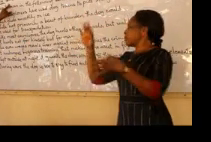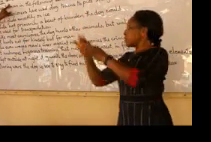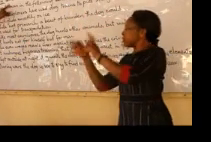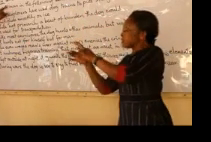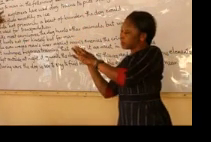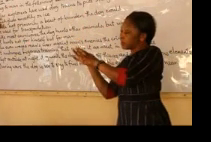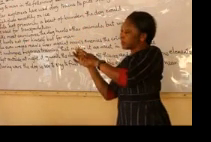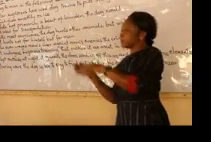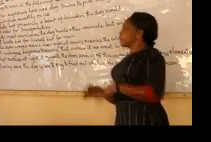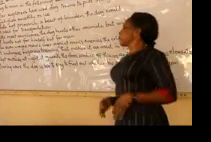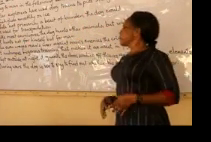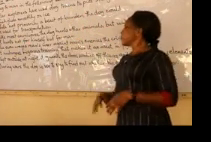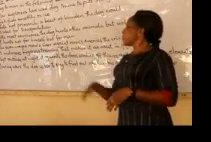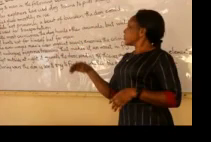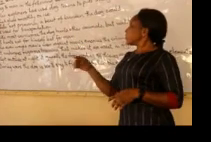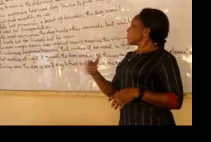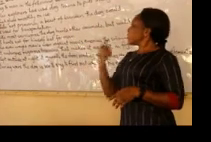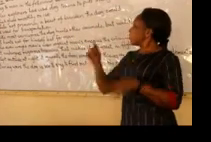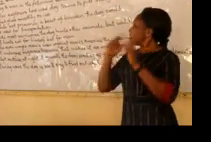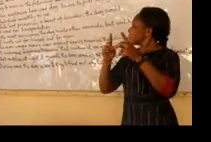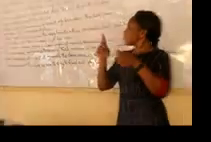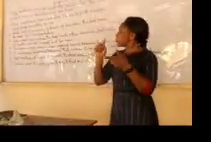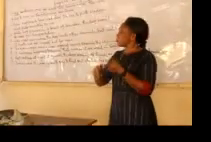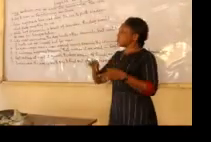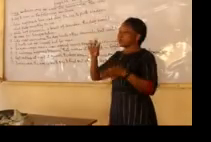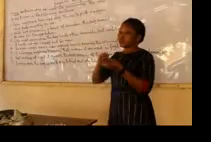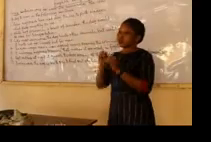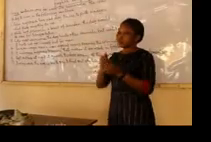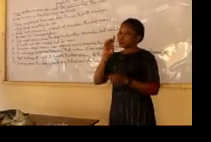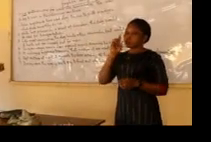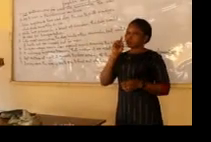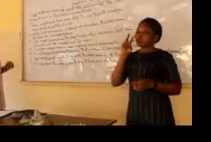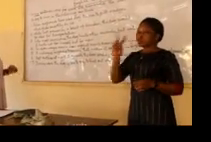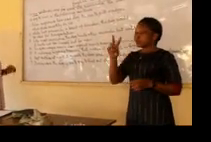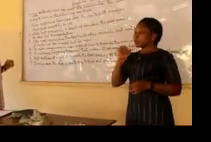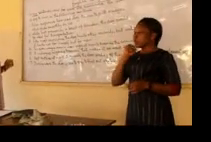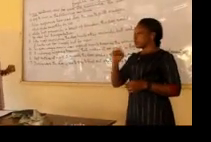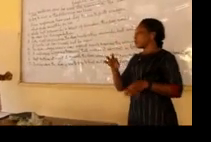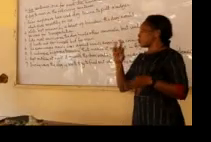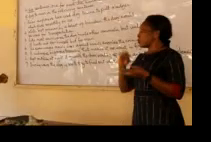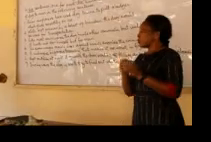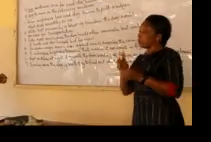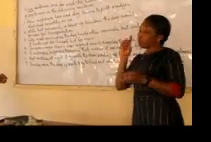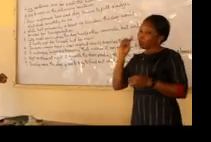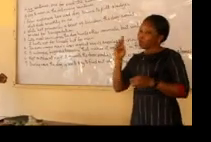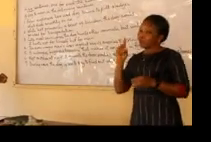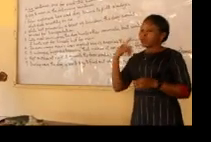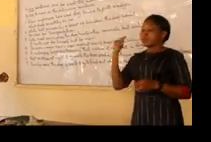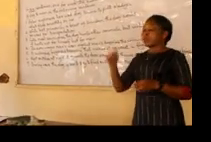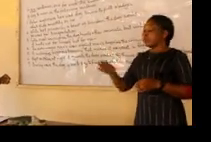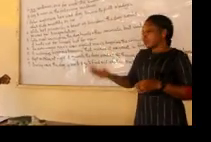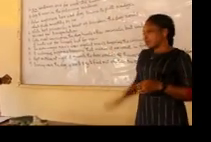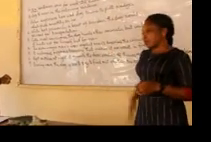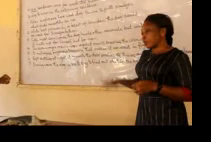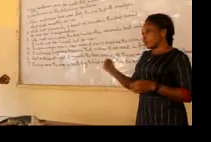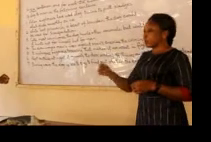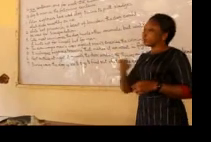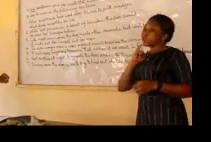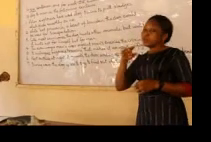short sentences. So the answer to number 2 is, the dog is used for transportation. That is